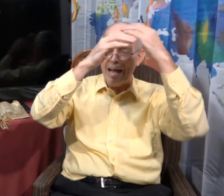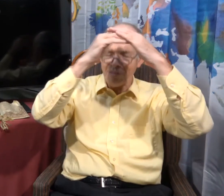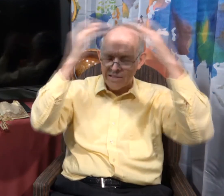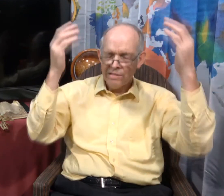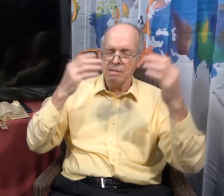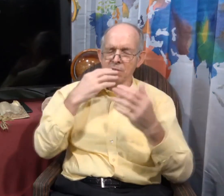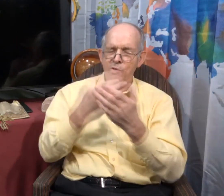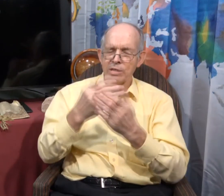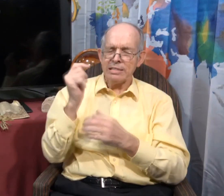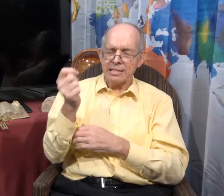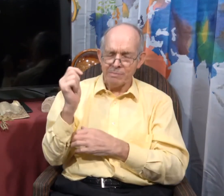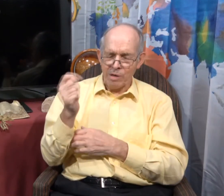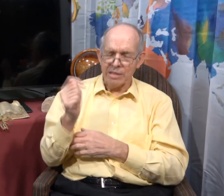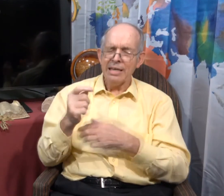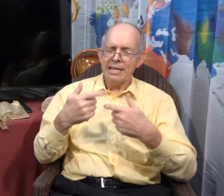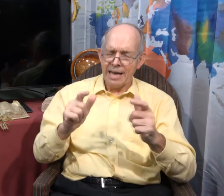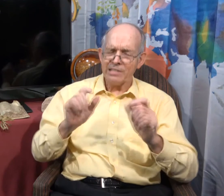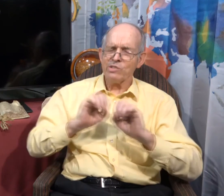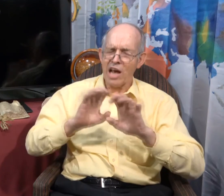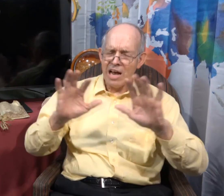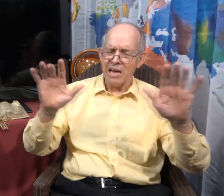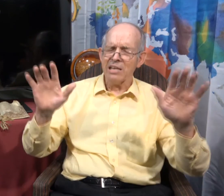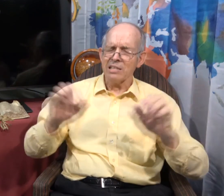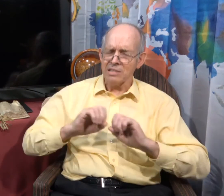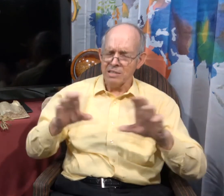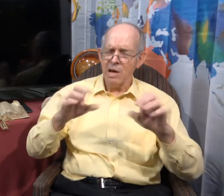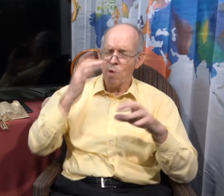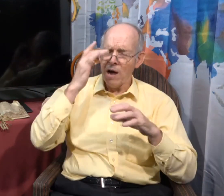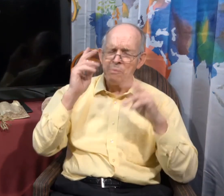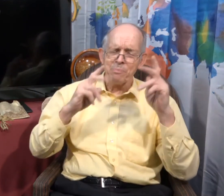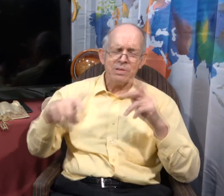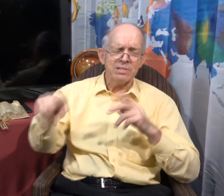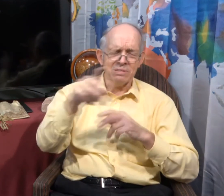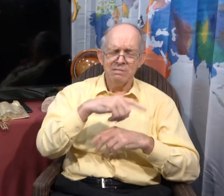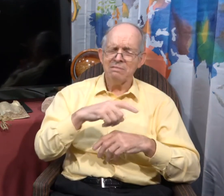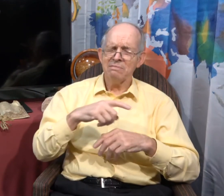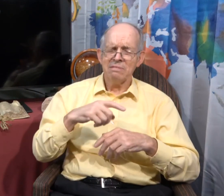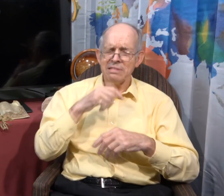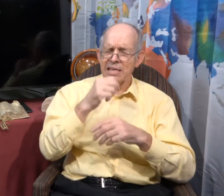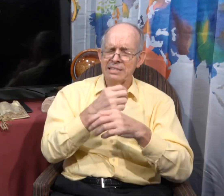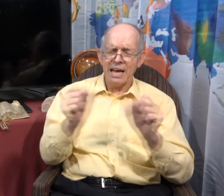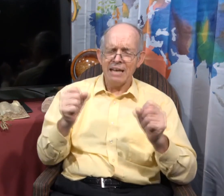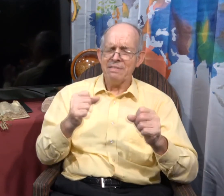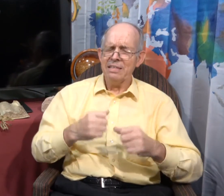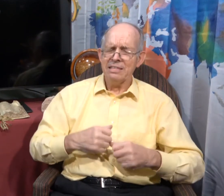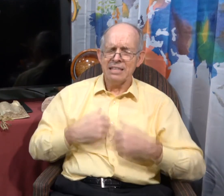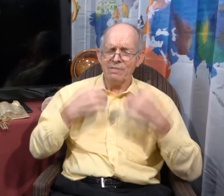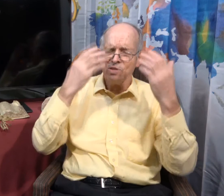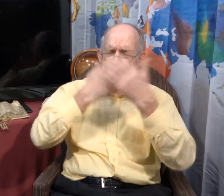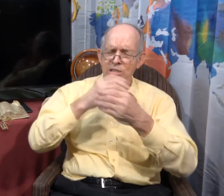heaven, your testimony, let shine while people that say the dark in